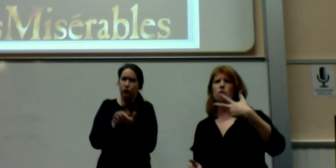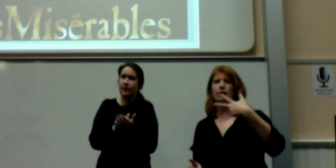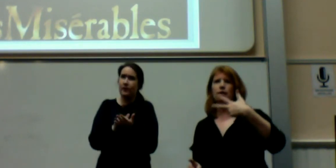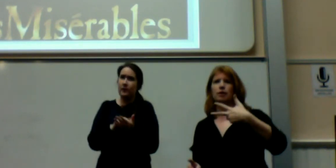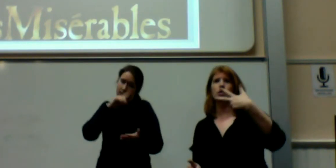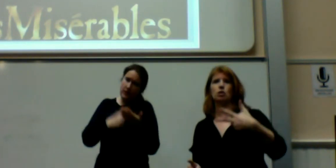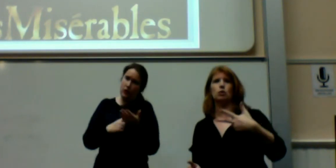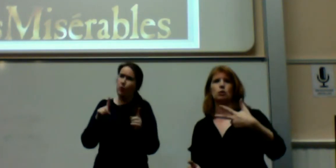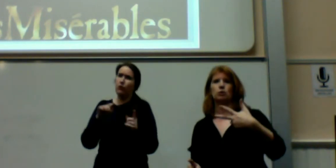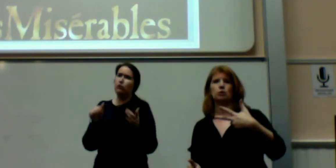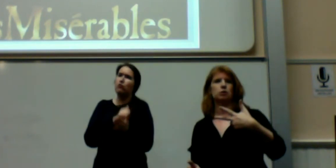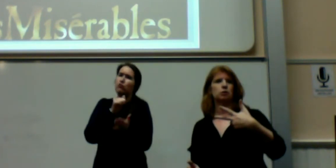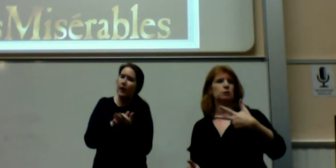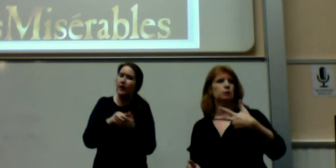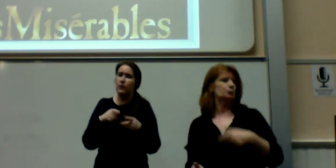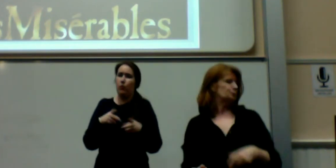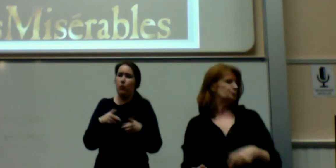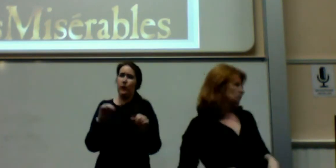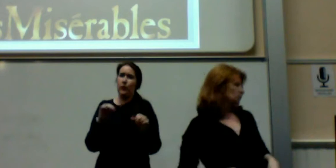the right thing to do.